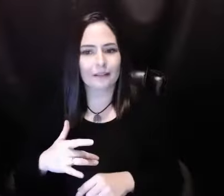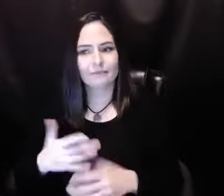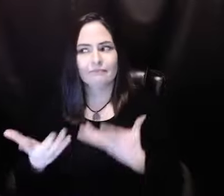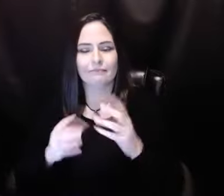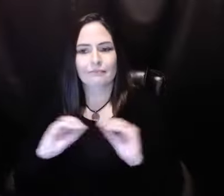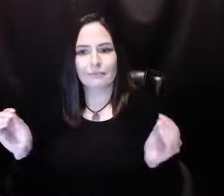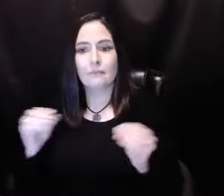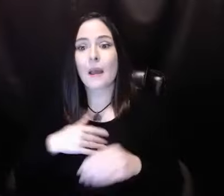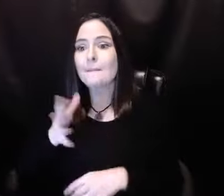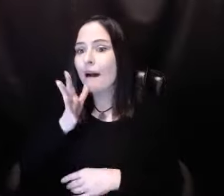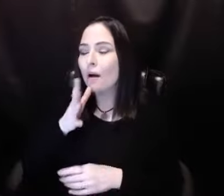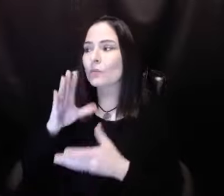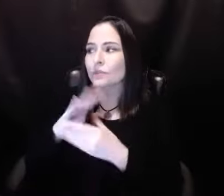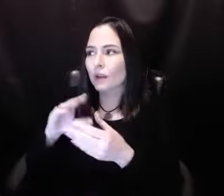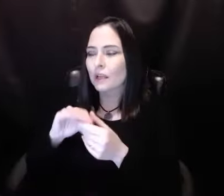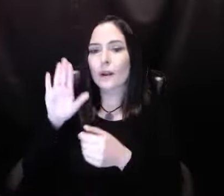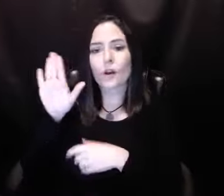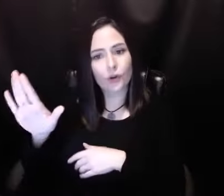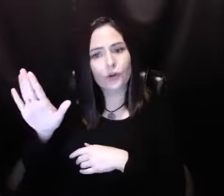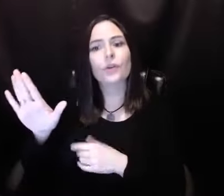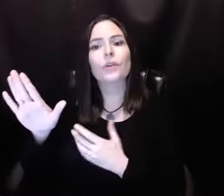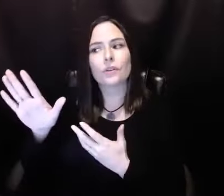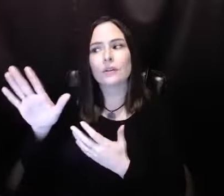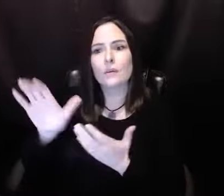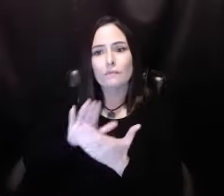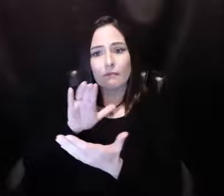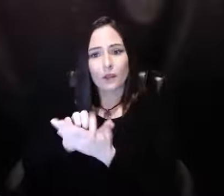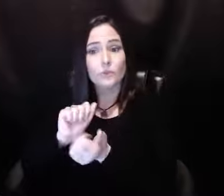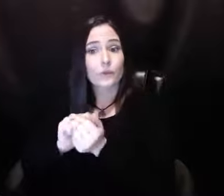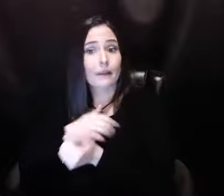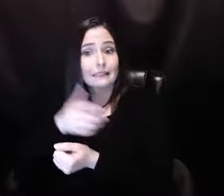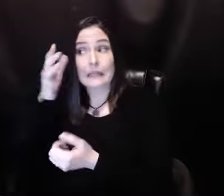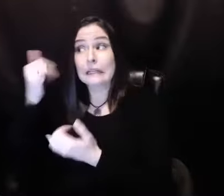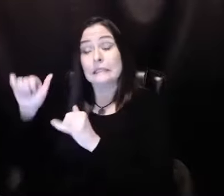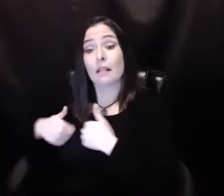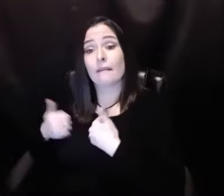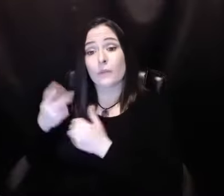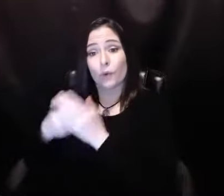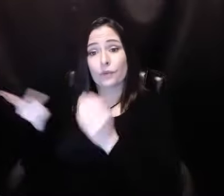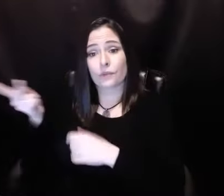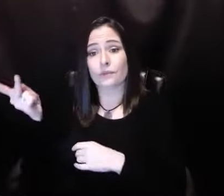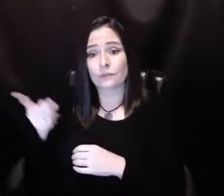is. My mom was talking about her marriage to my dad. My dad's still alive.